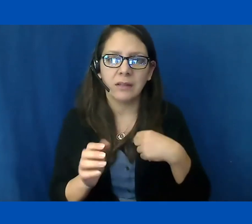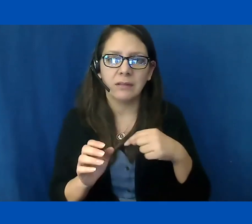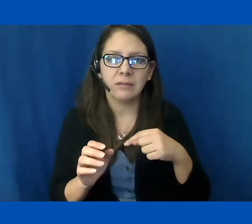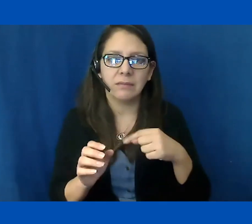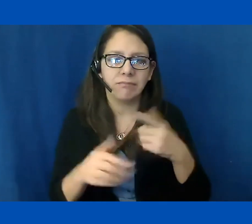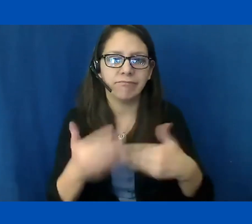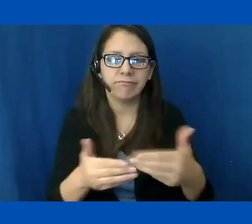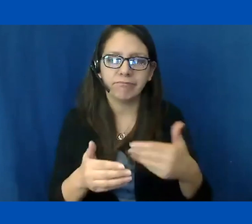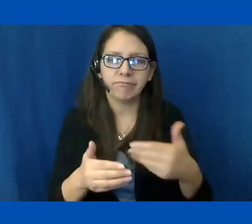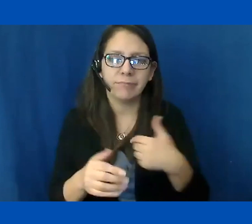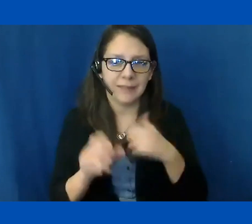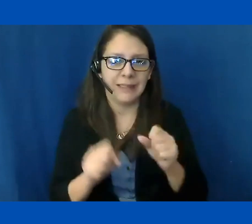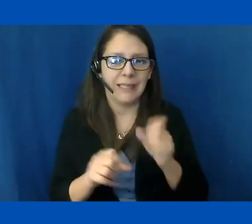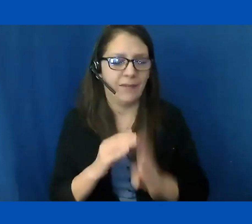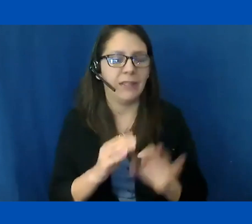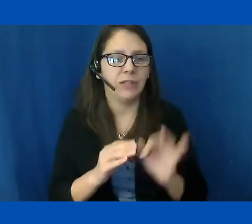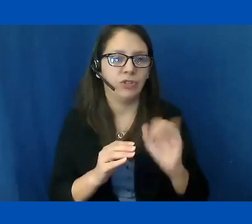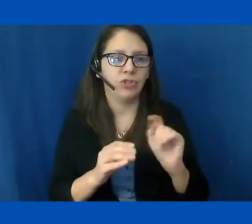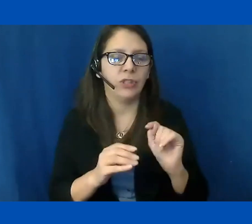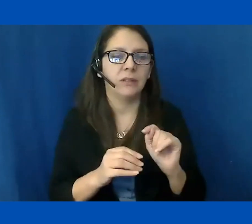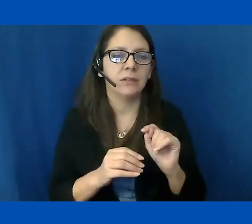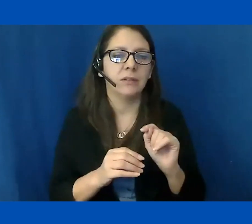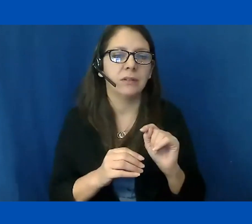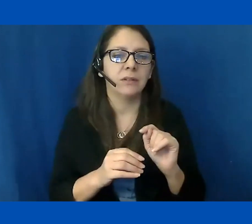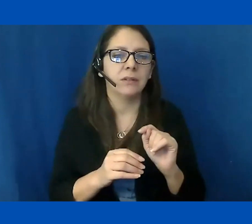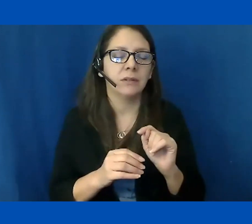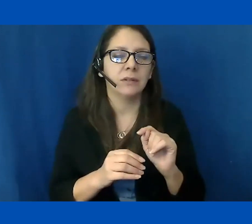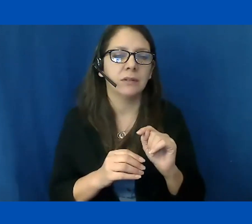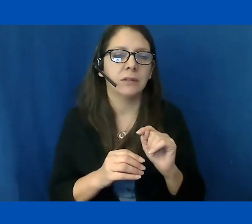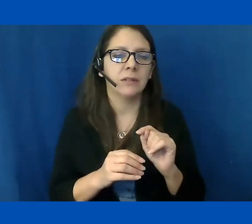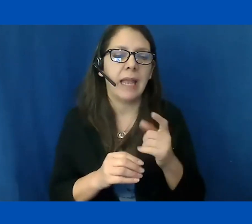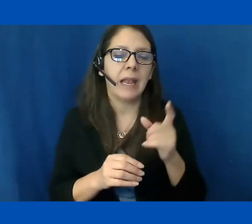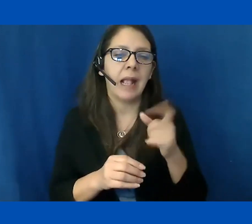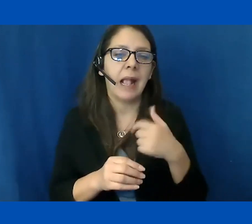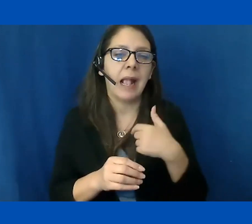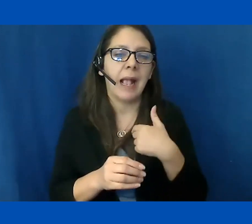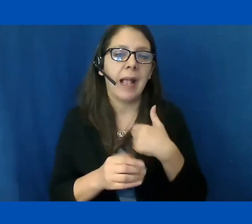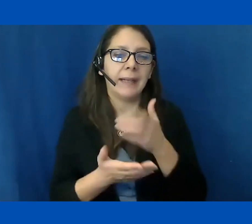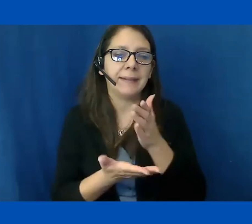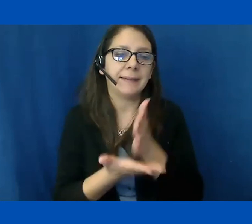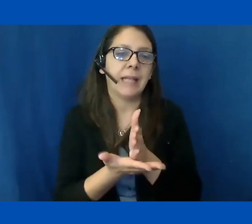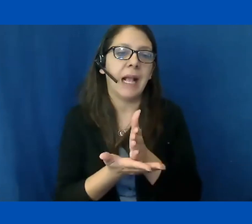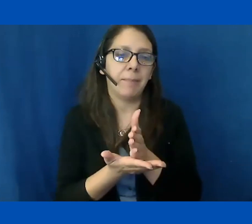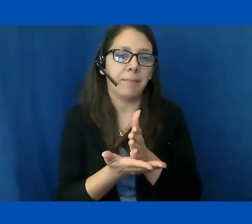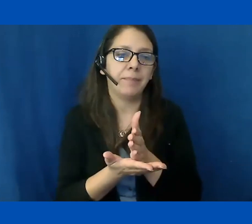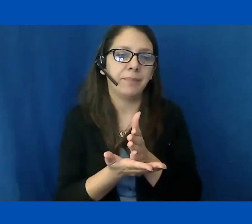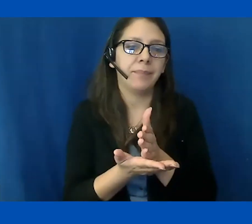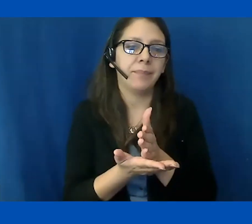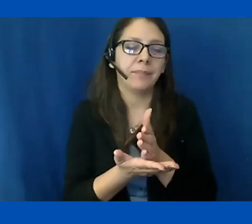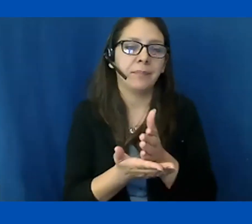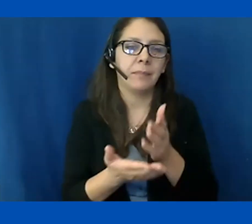not like um, just stop because it was too long or it wasn't accessible enough for me.